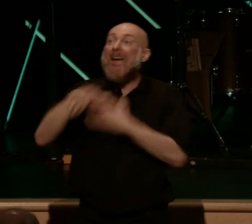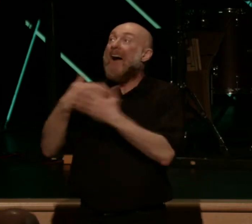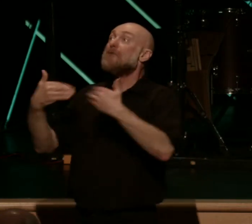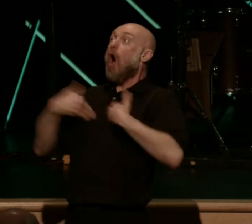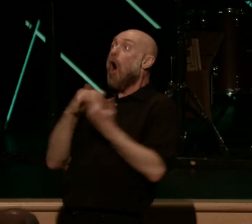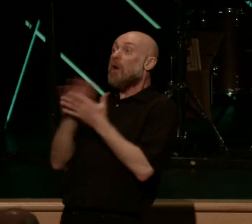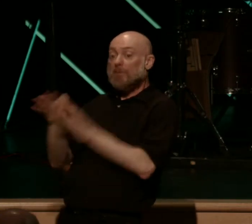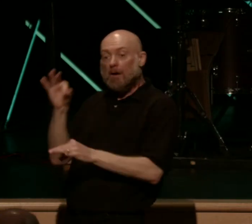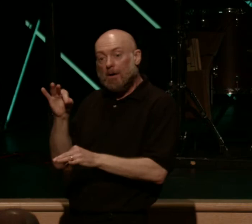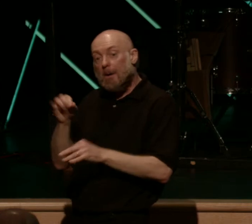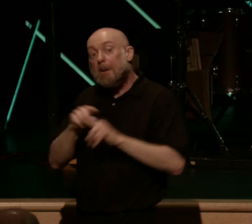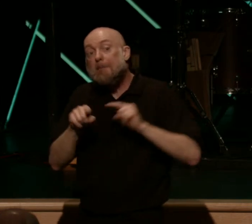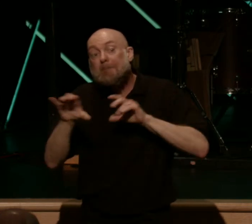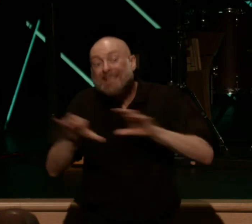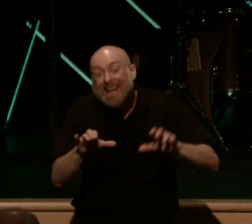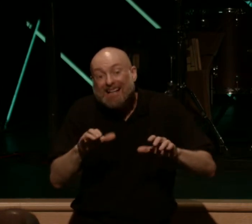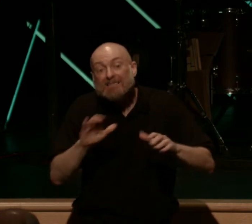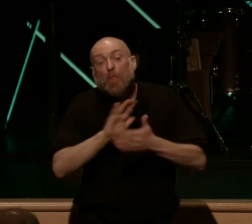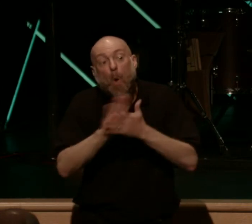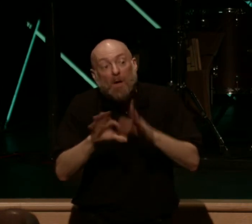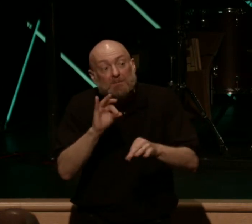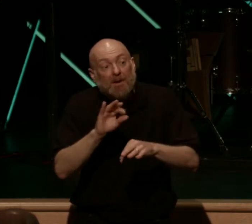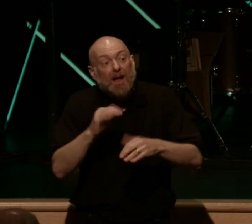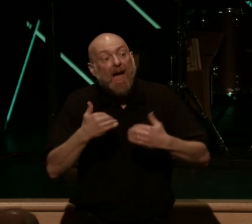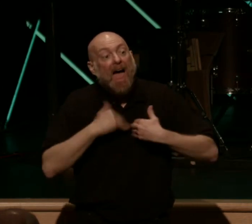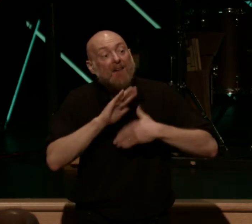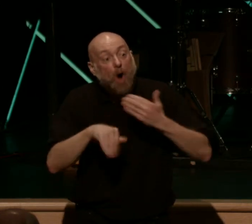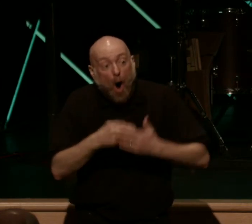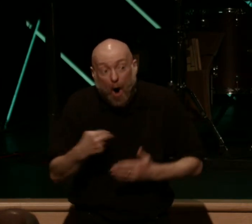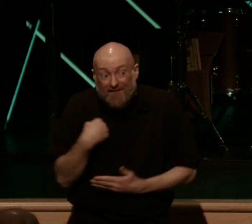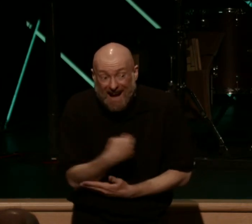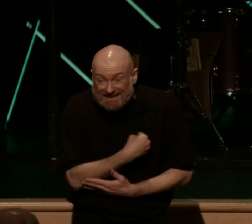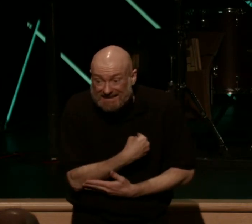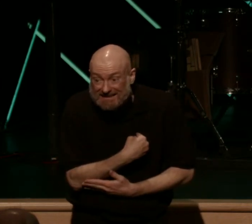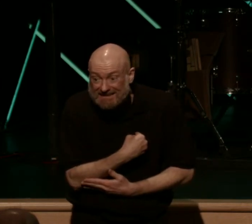Spirit, but does the Holy Spirit have all of us?